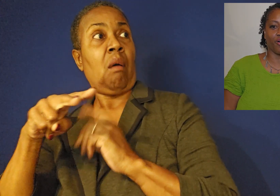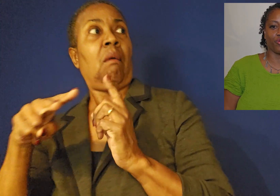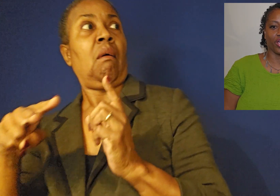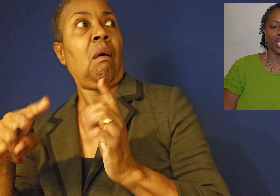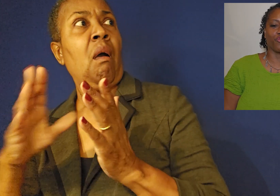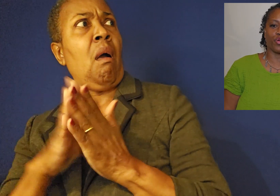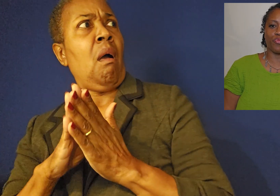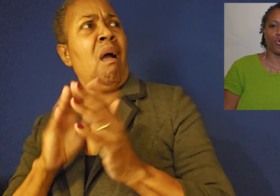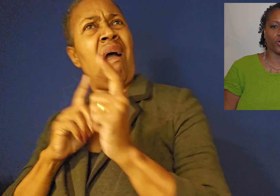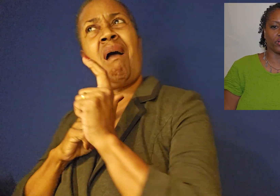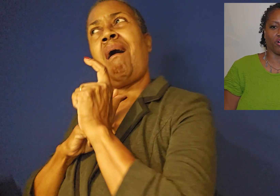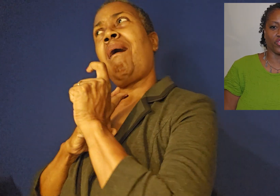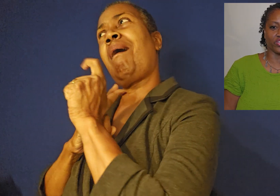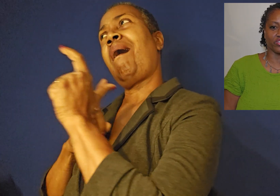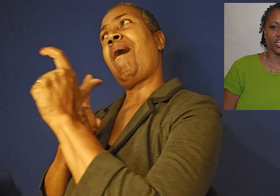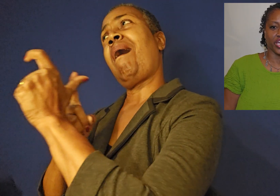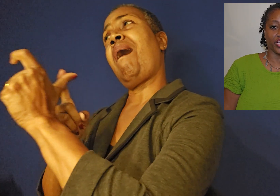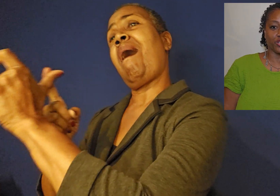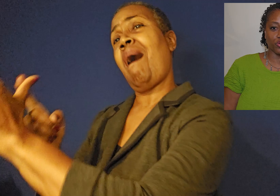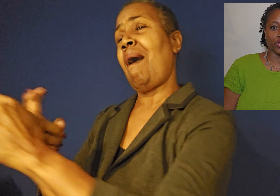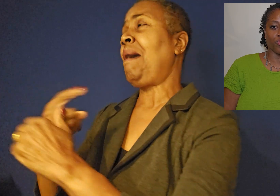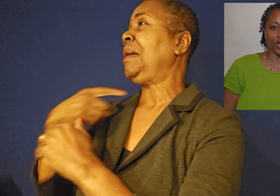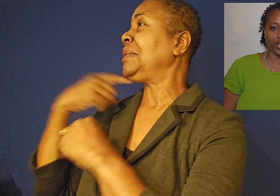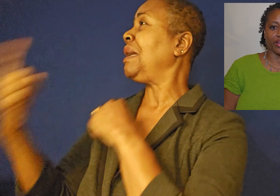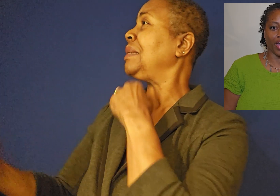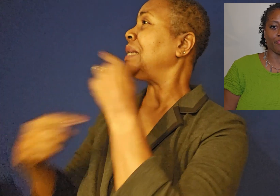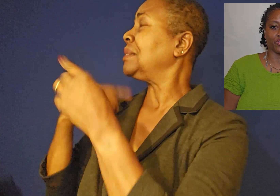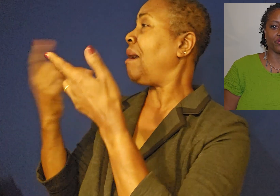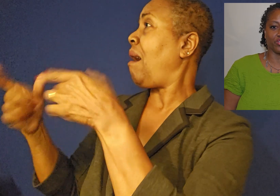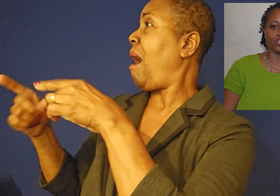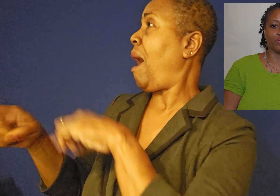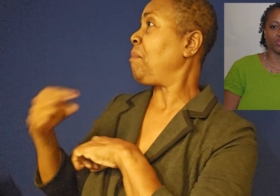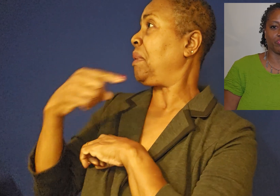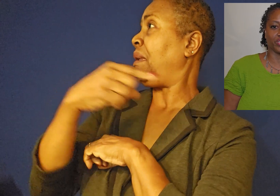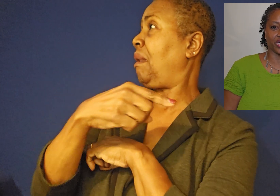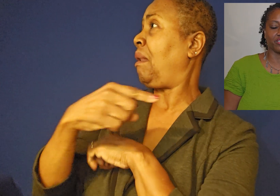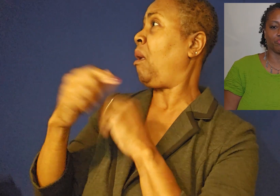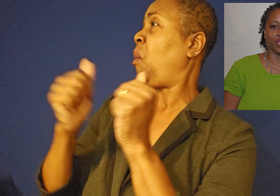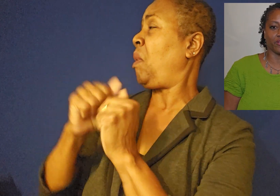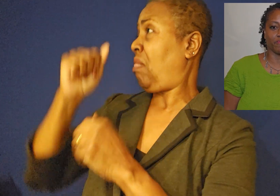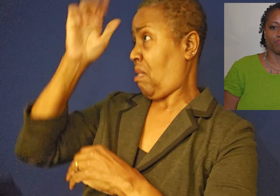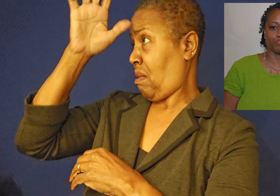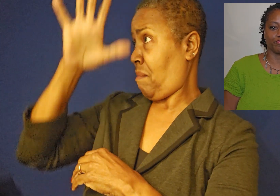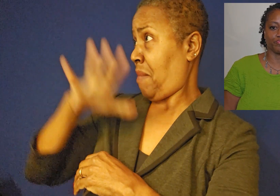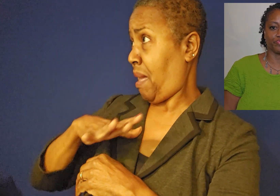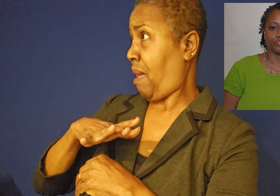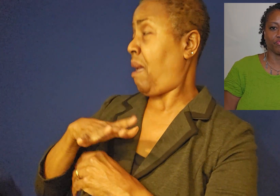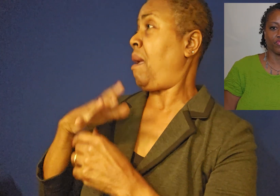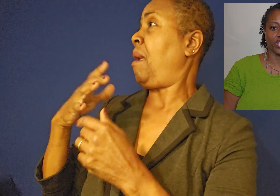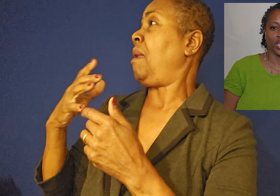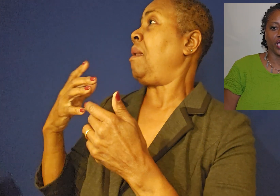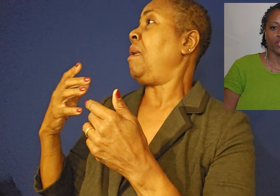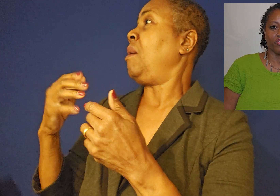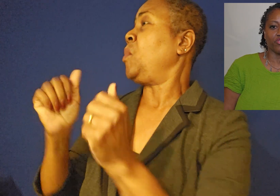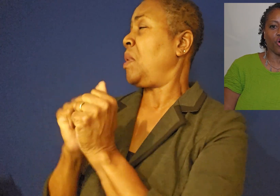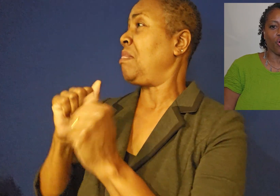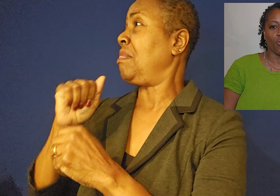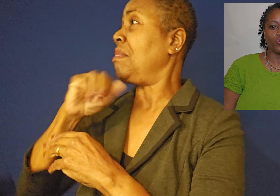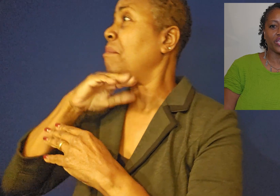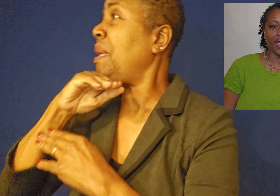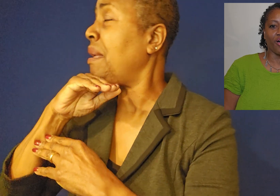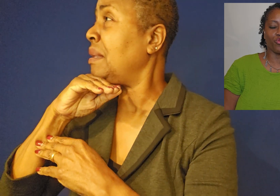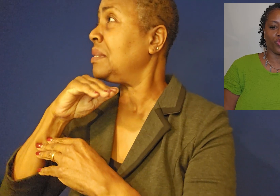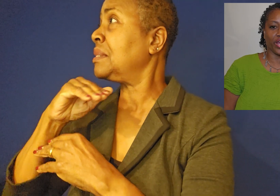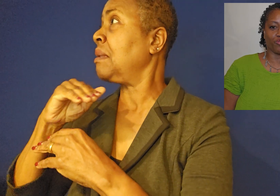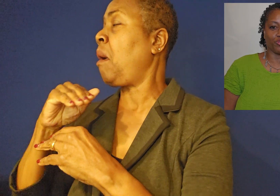the town, and reported all this, including what had happened to the demon-possessed men. Then the